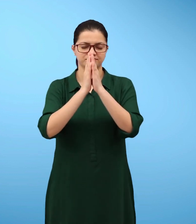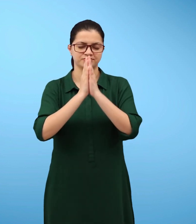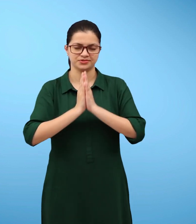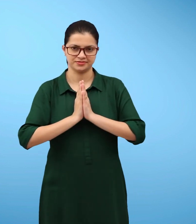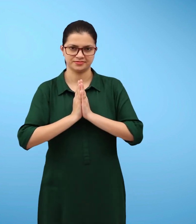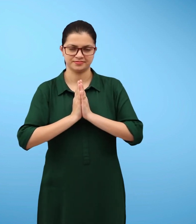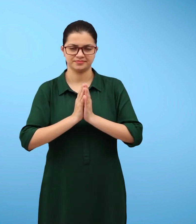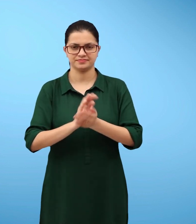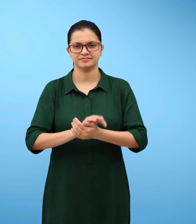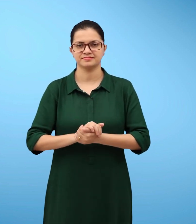temple,